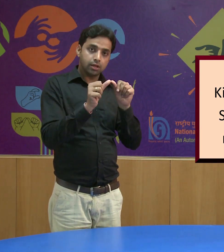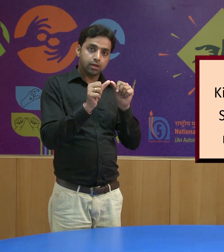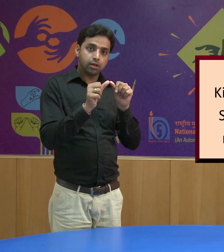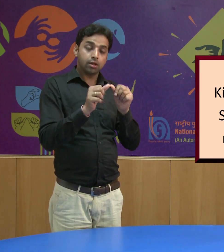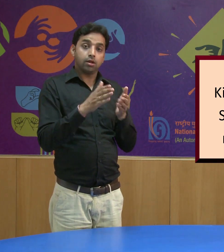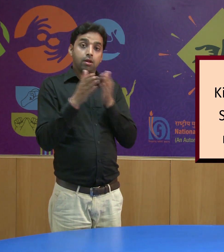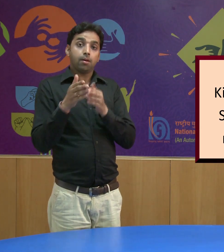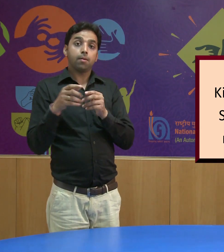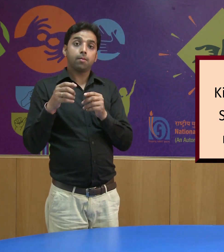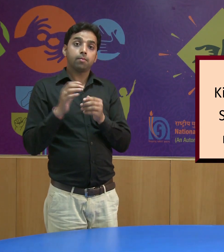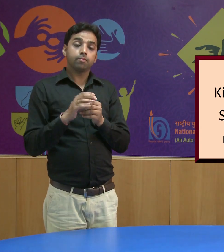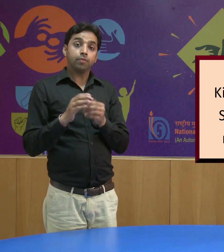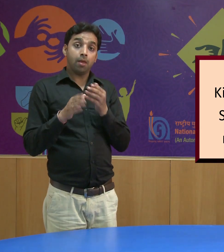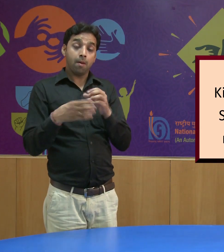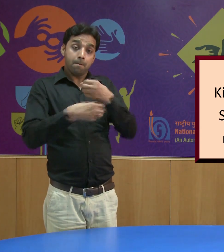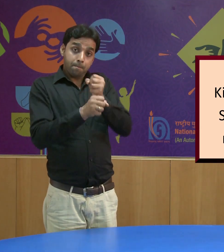built the Shushagon,